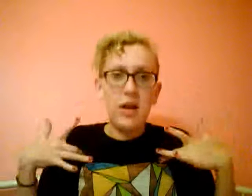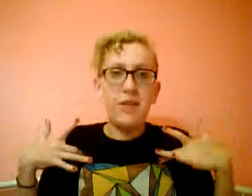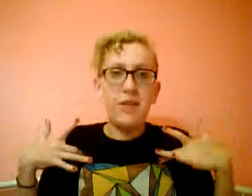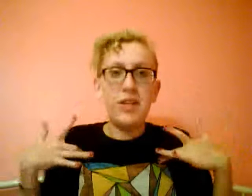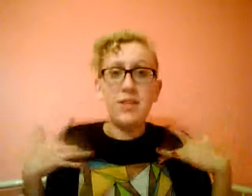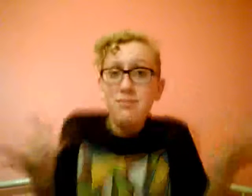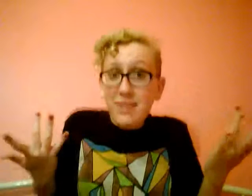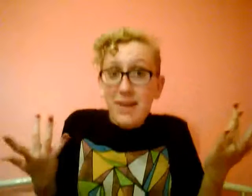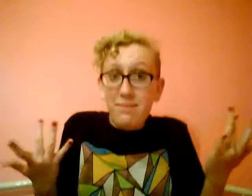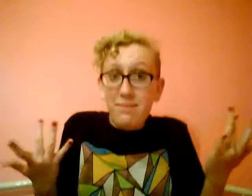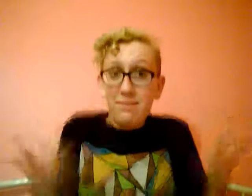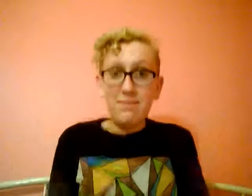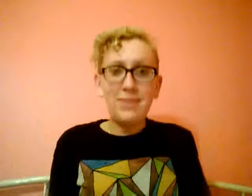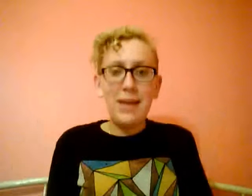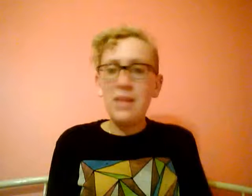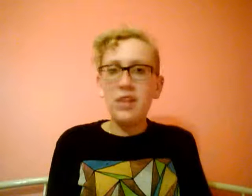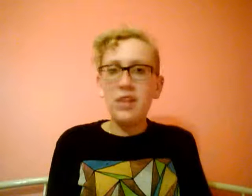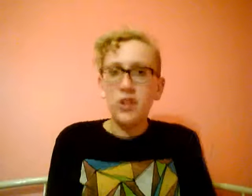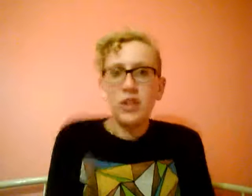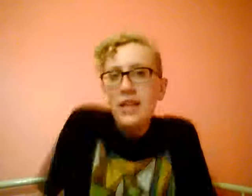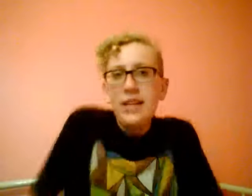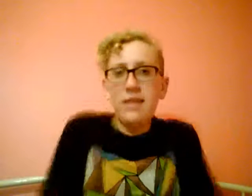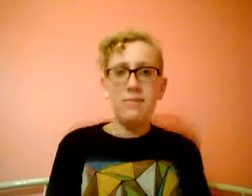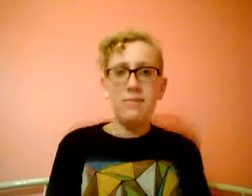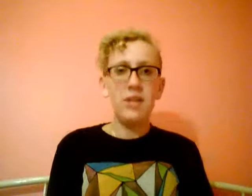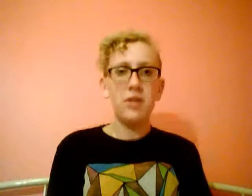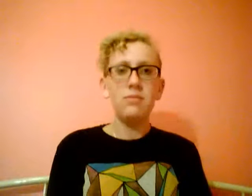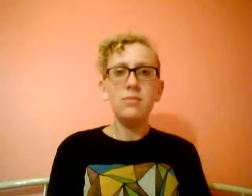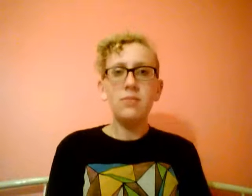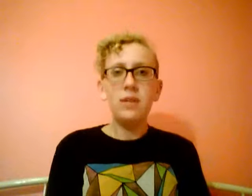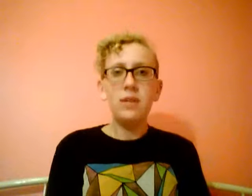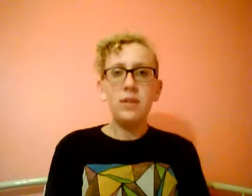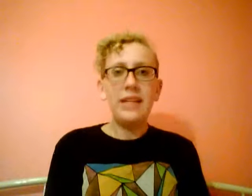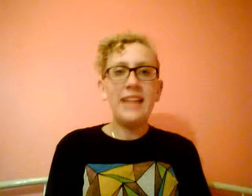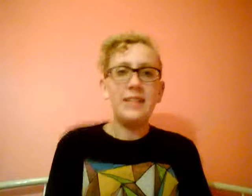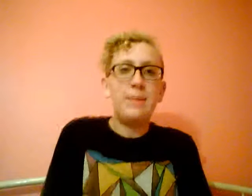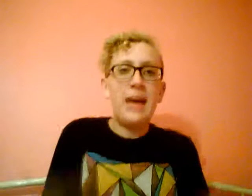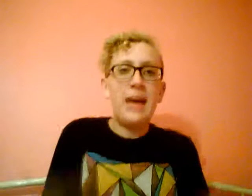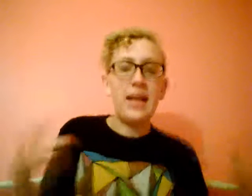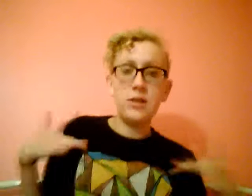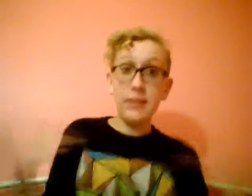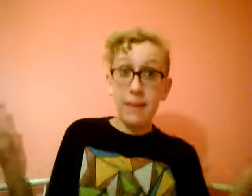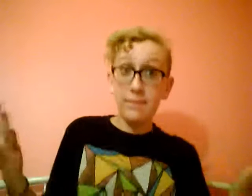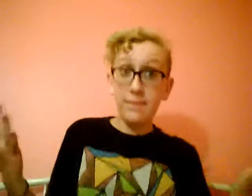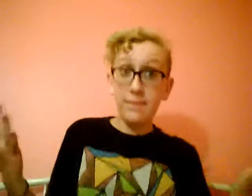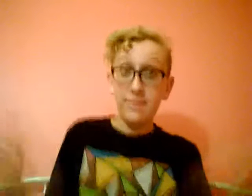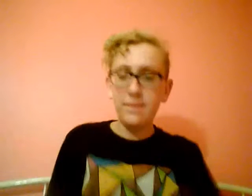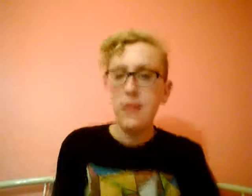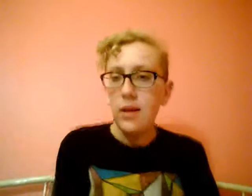off your chest. What's up? And I mean, look like a, you know, a gangster, badass. What's up?